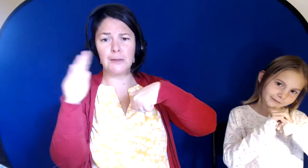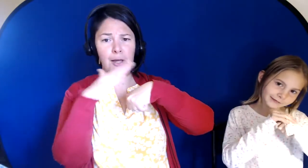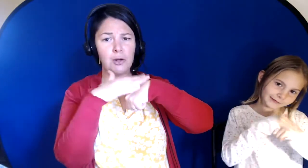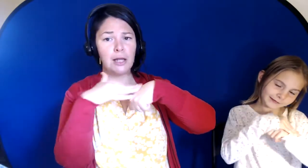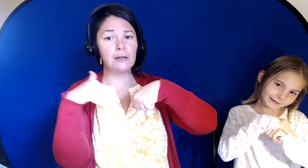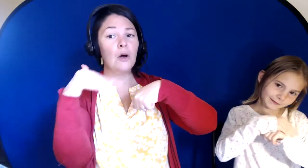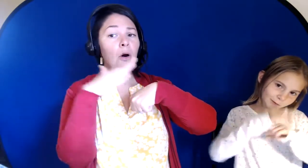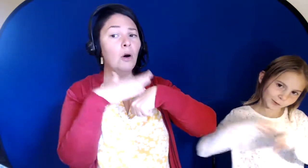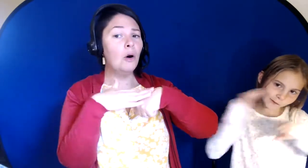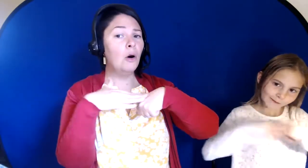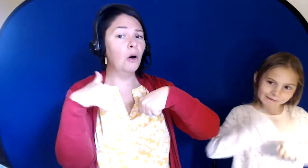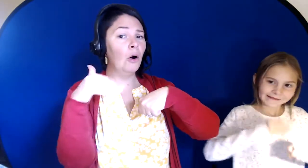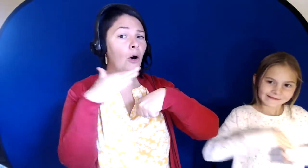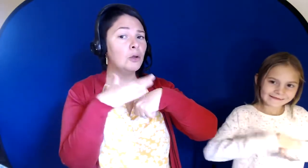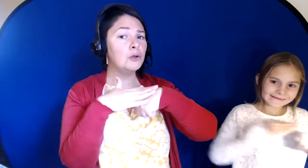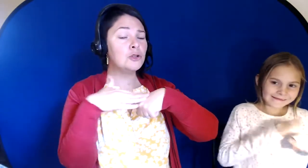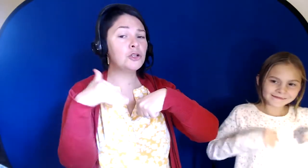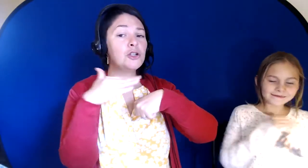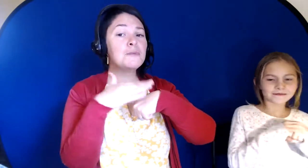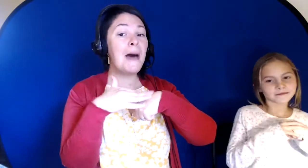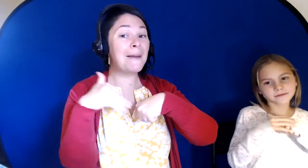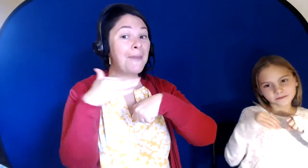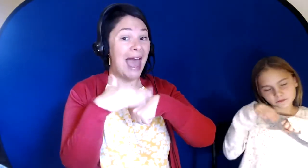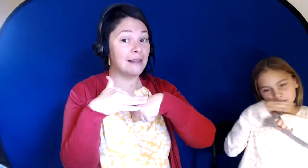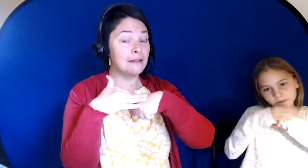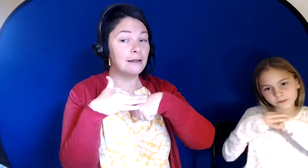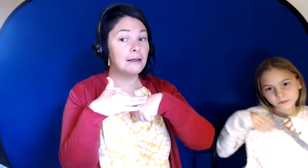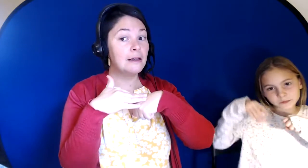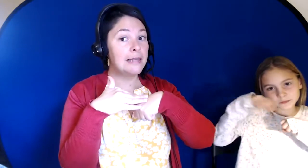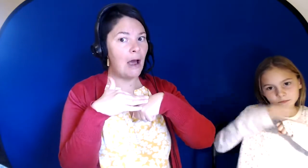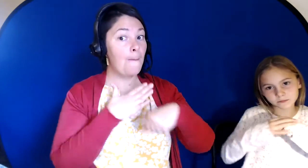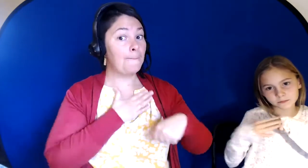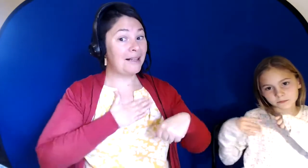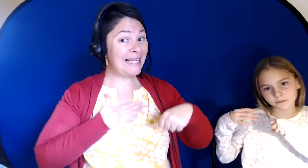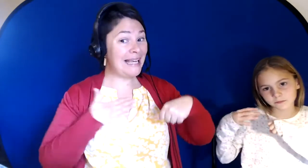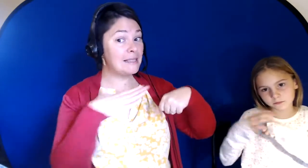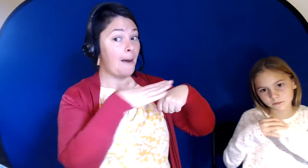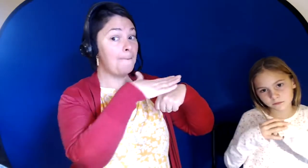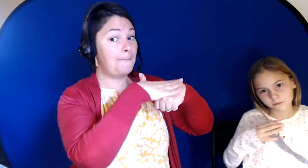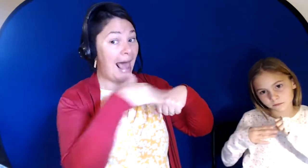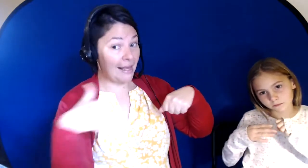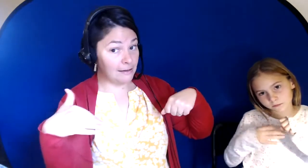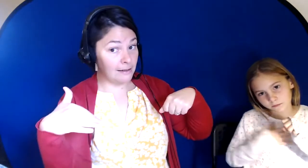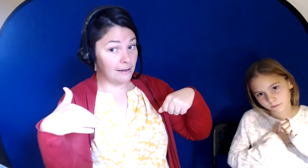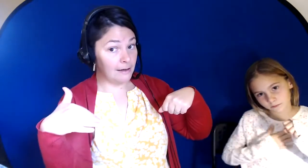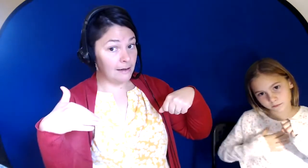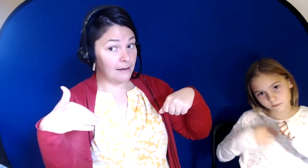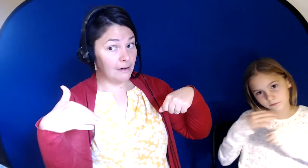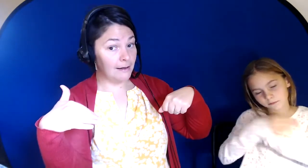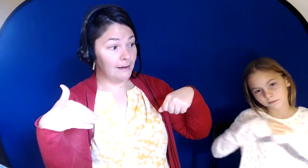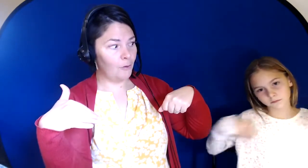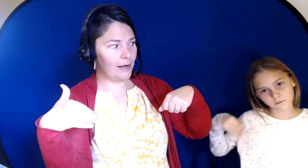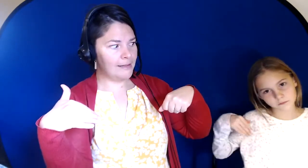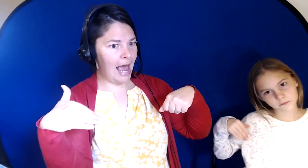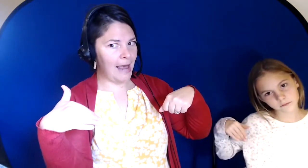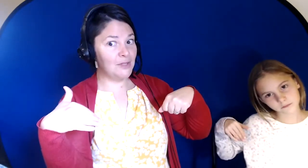hand. Oh, this is my pet. Now, please pet one time to mean the